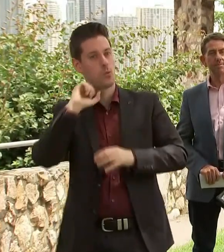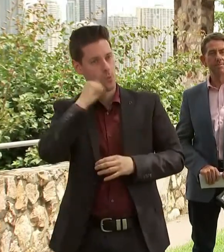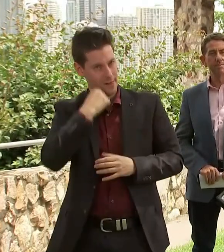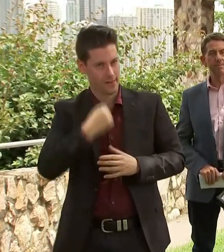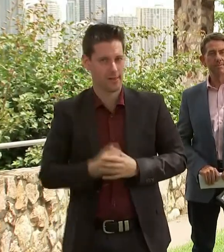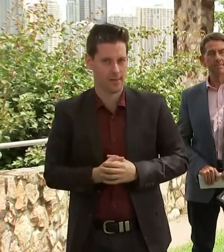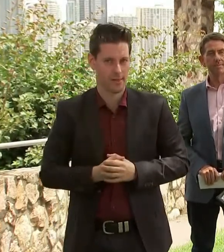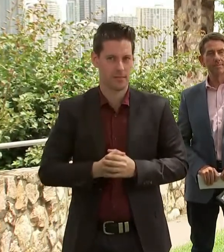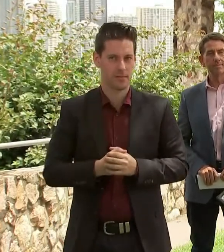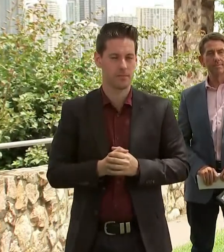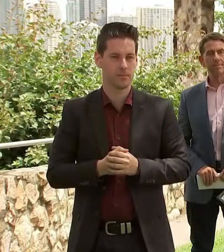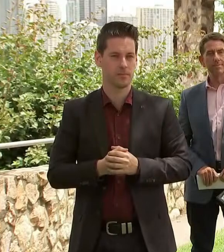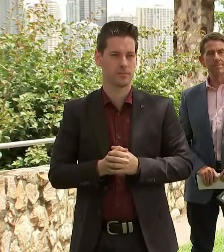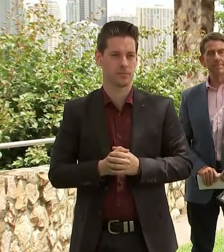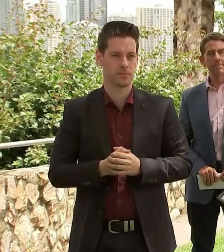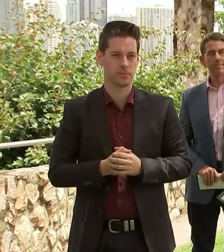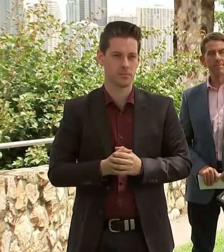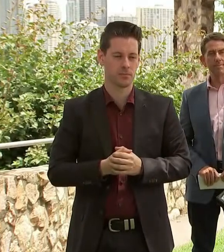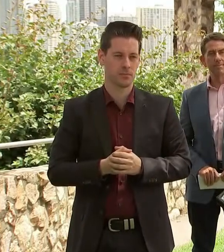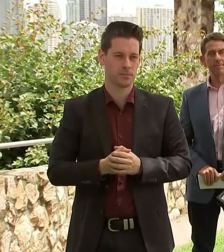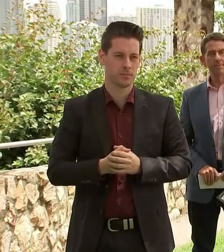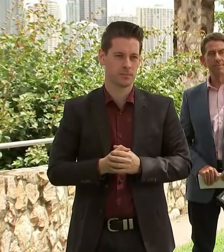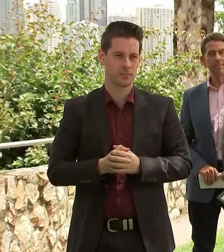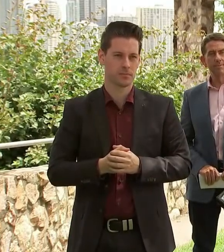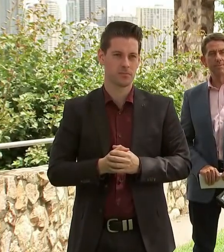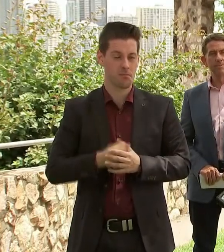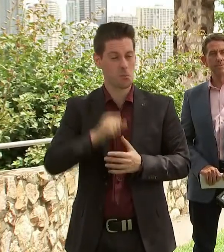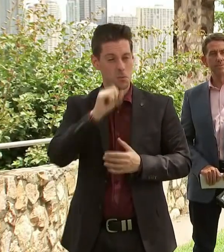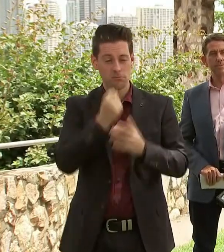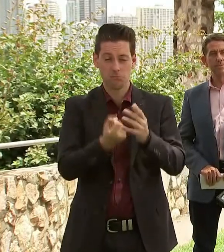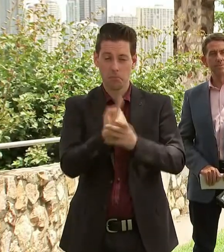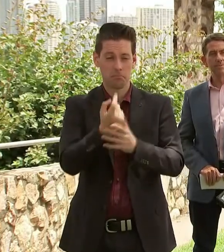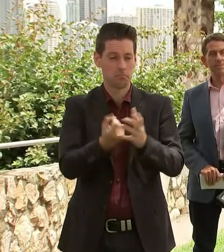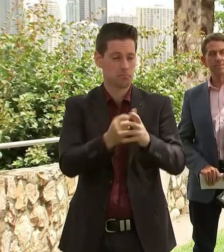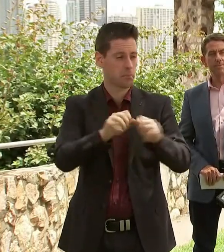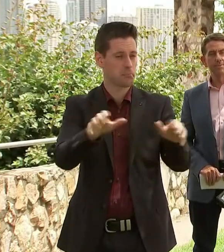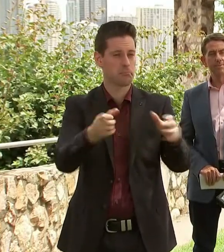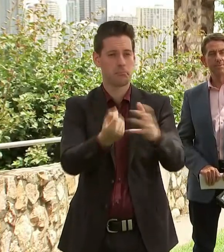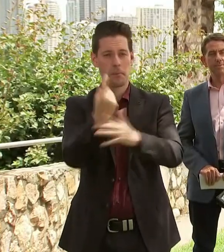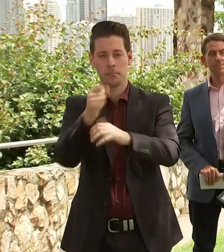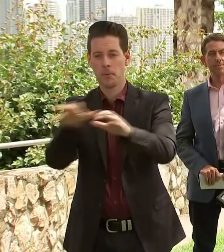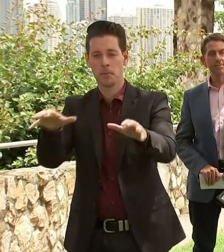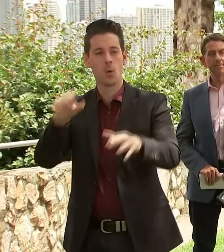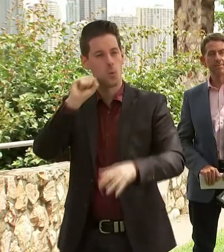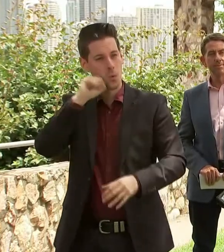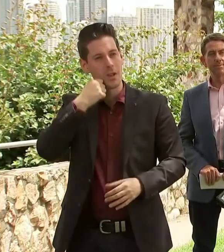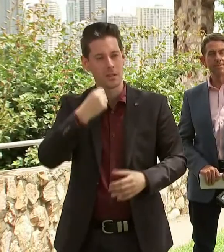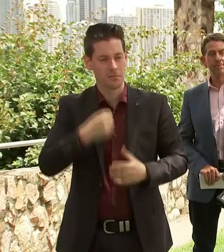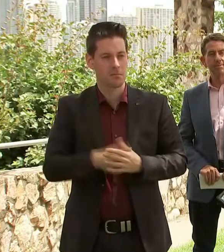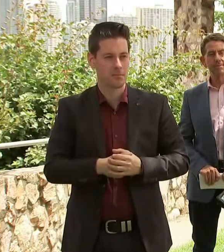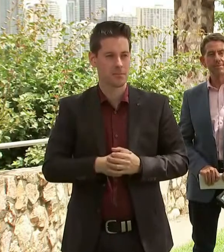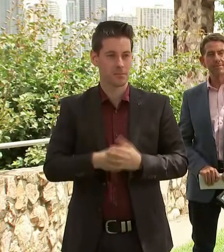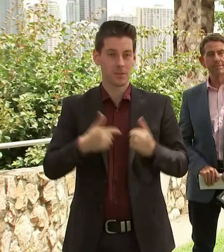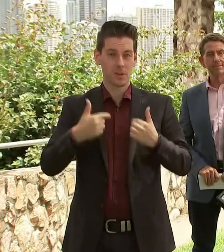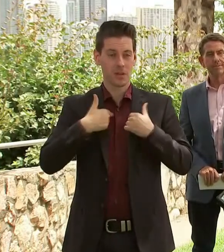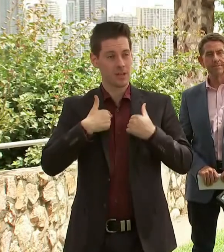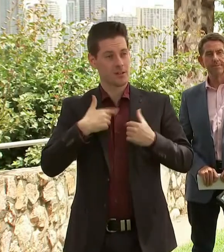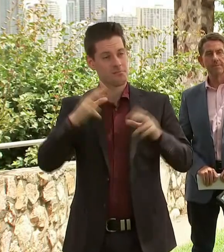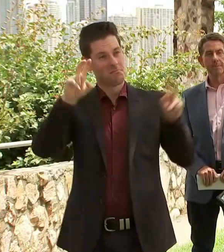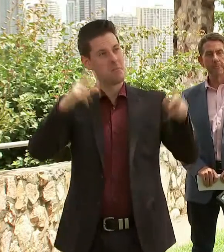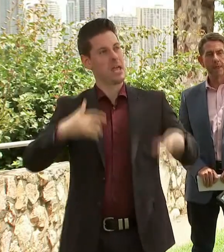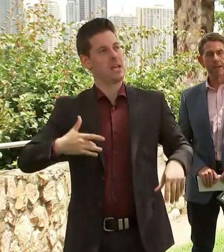sector more broadly to prepare for it. But we will have cases, and we're not at the point of living with